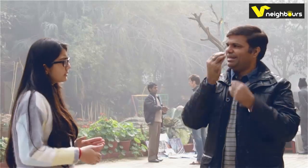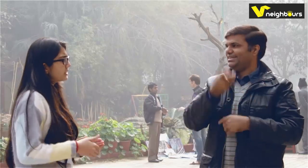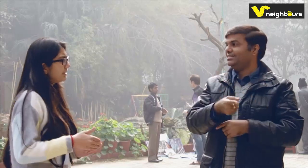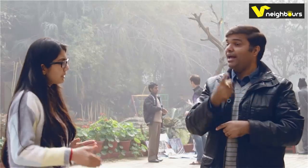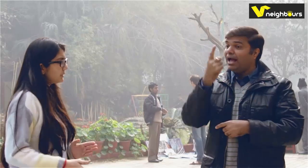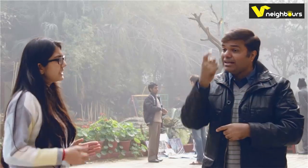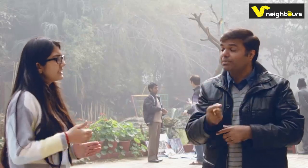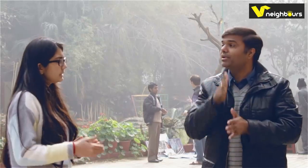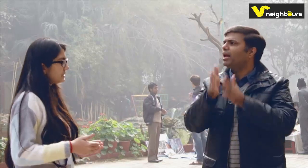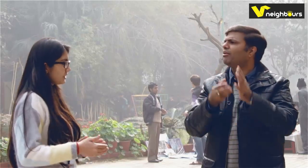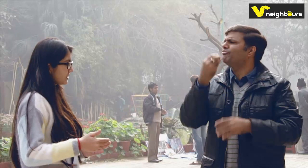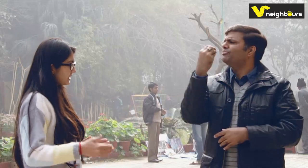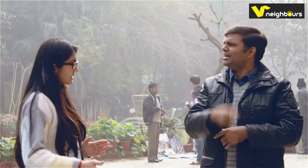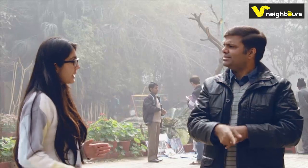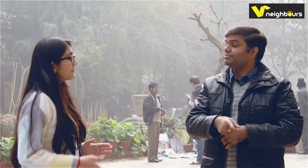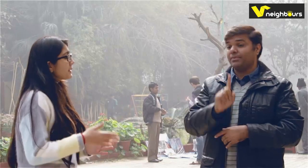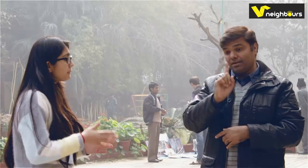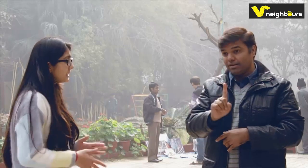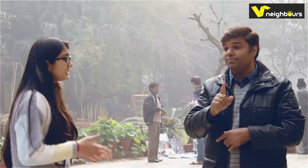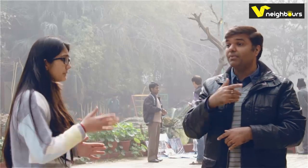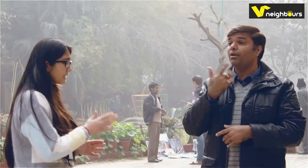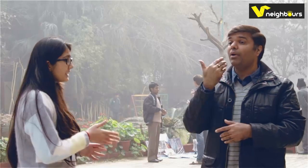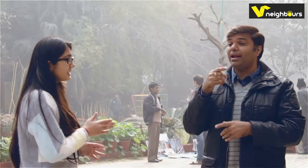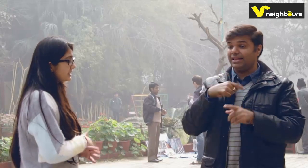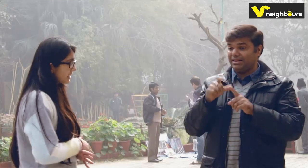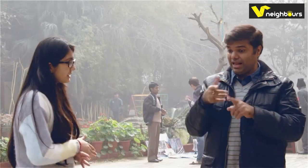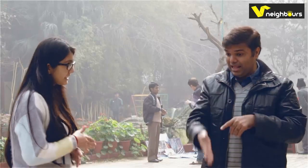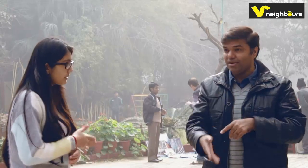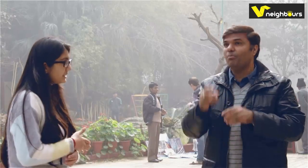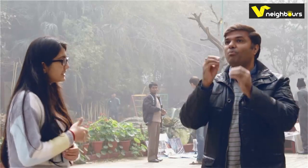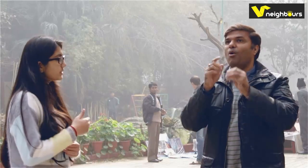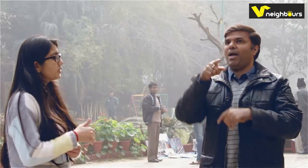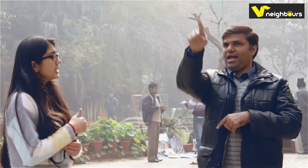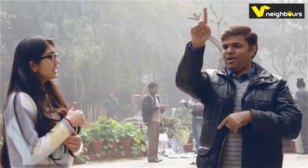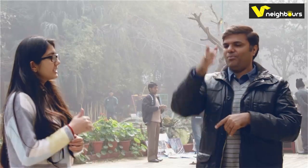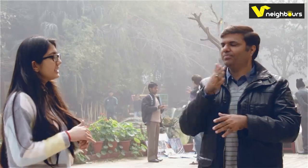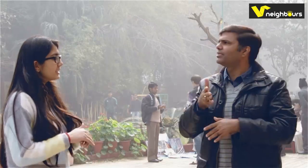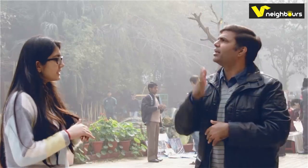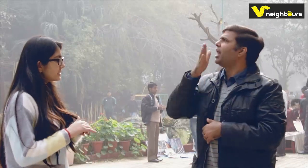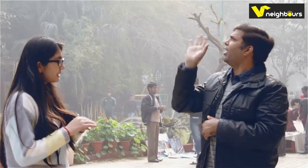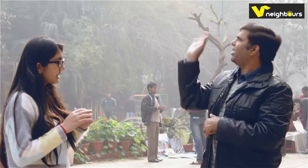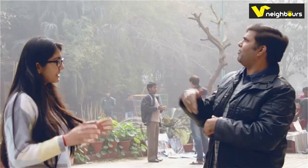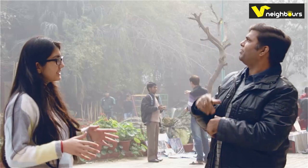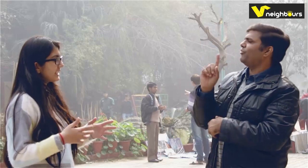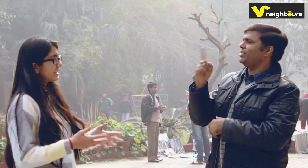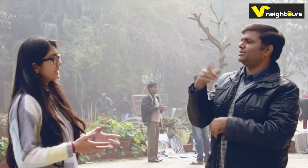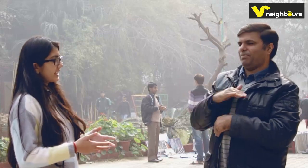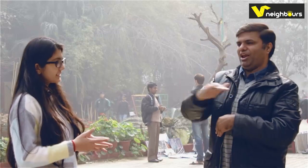for the deaf people, they can see which station is this. But similarly in the railway, there's nothing subtitled saying like